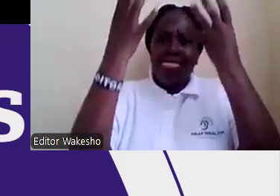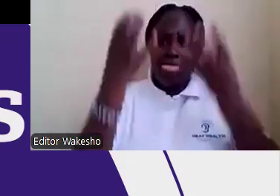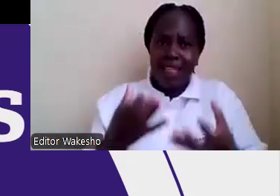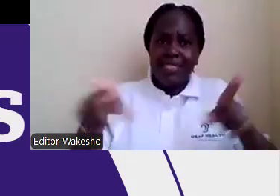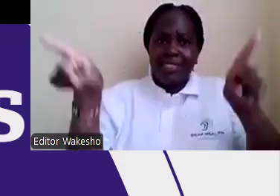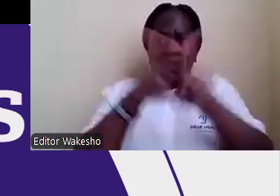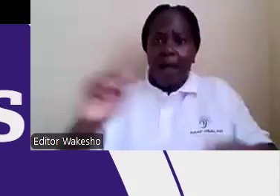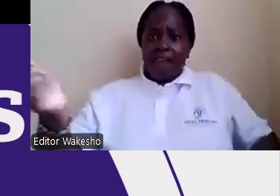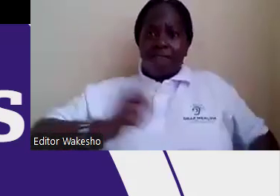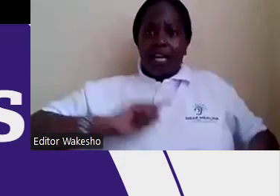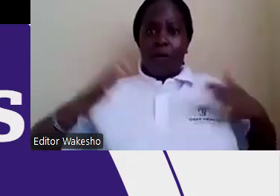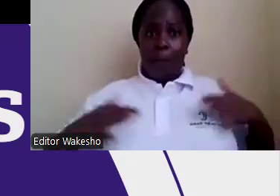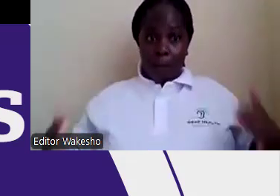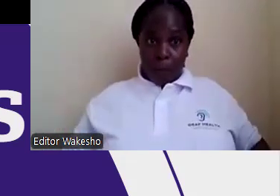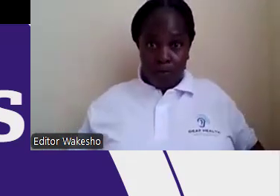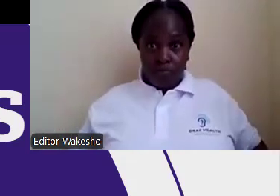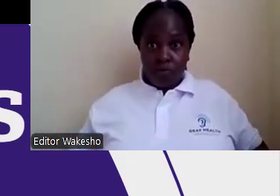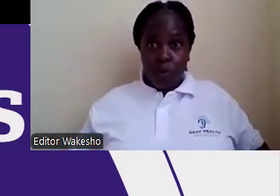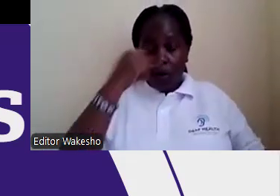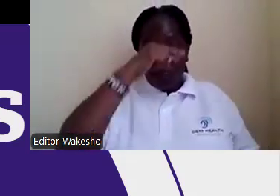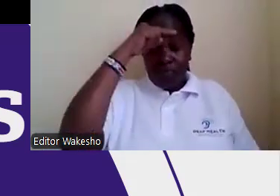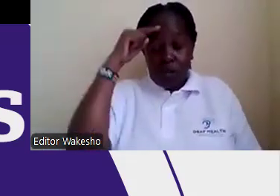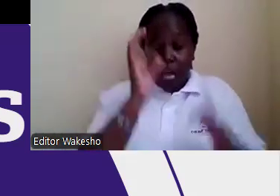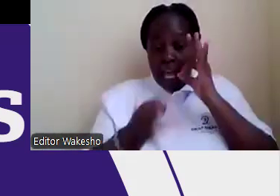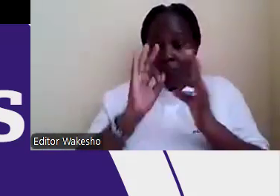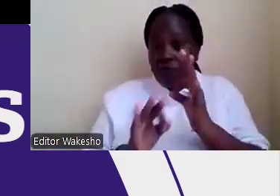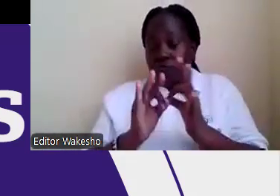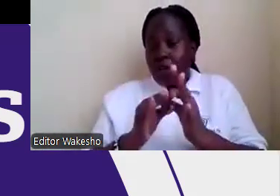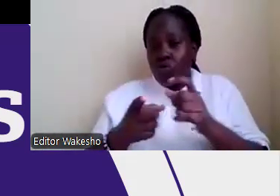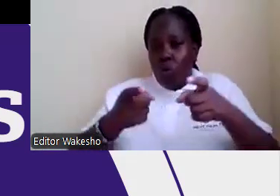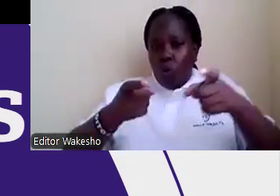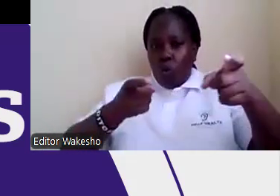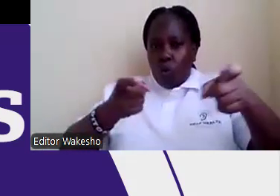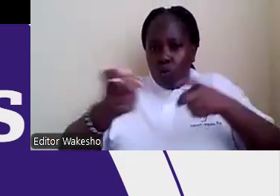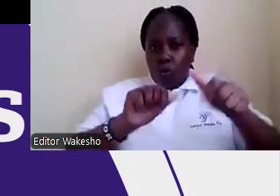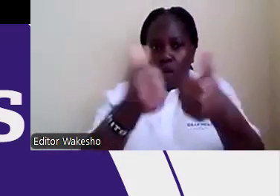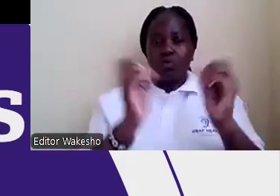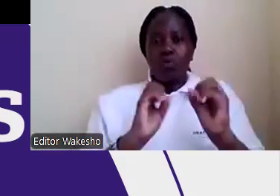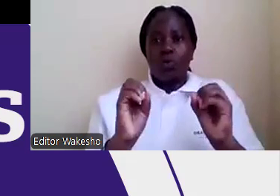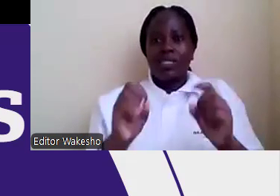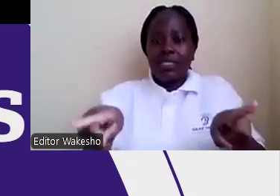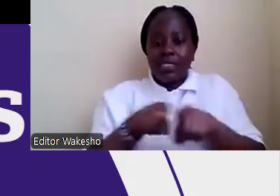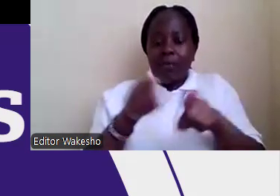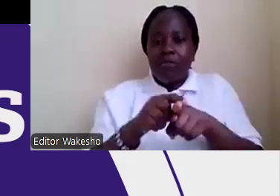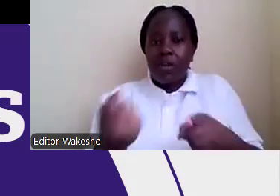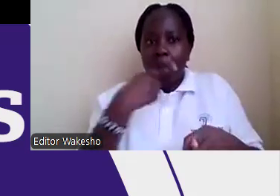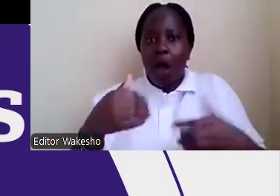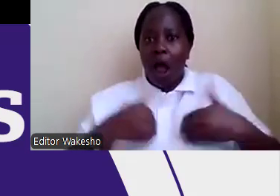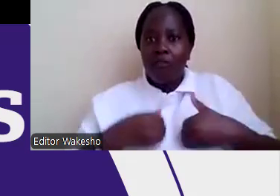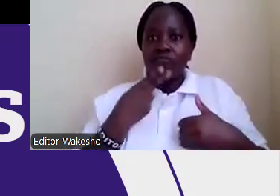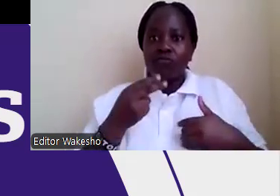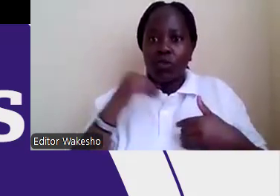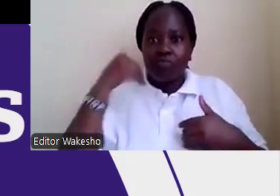body as a result of it not being managed correctly or treated correctly. That's what we call a complication,